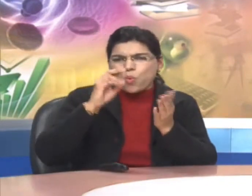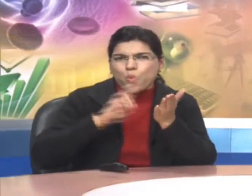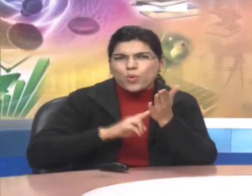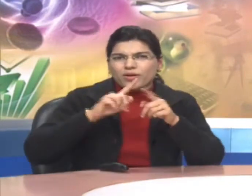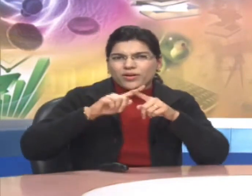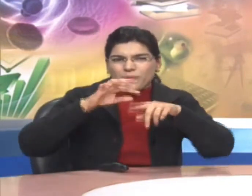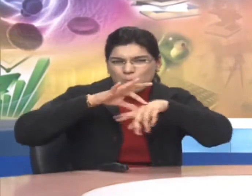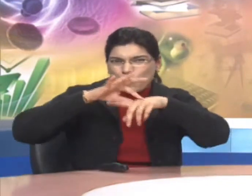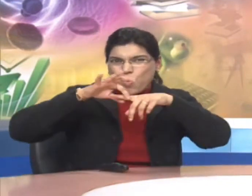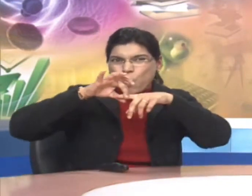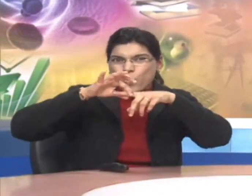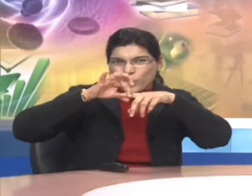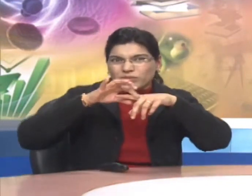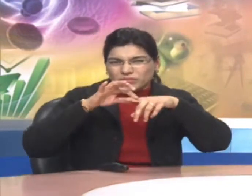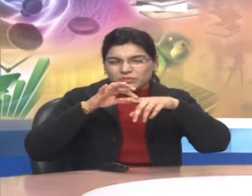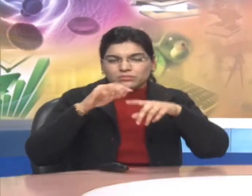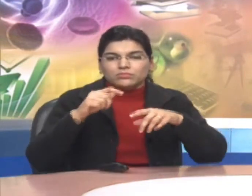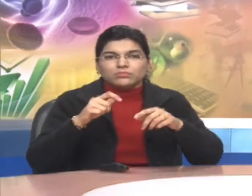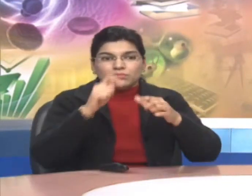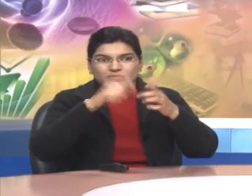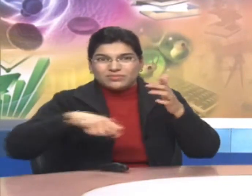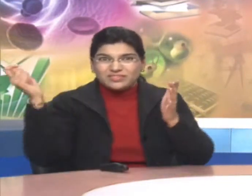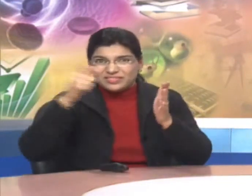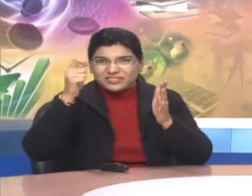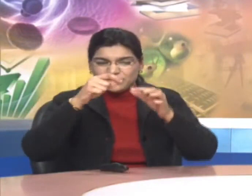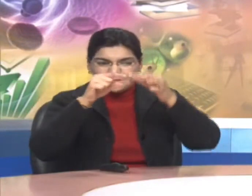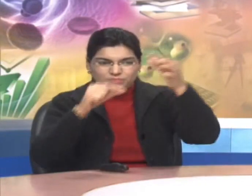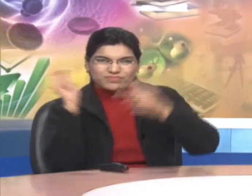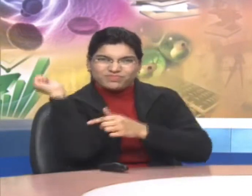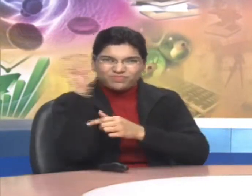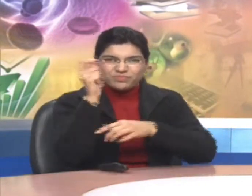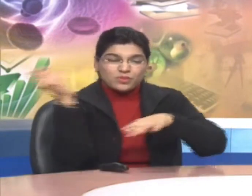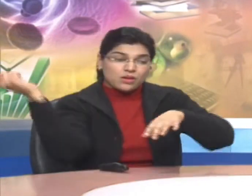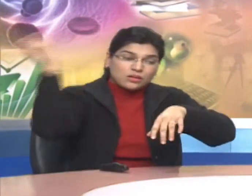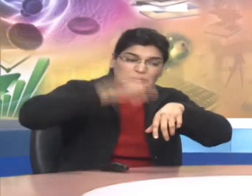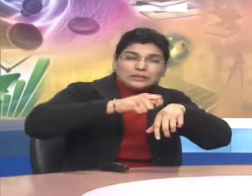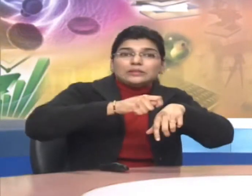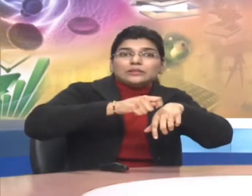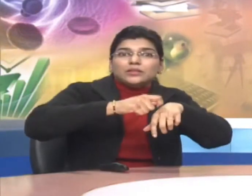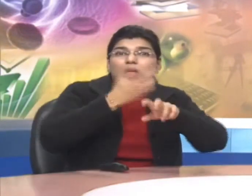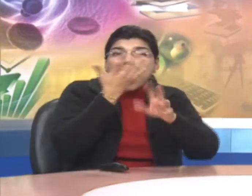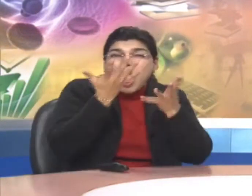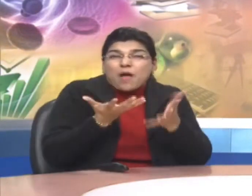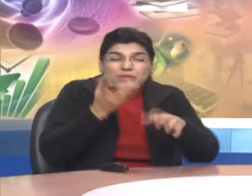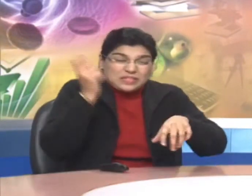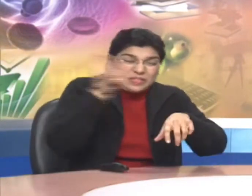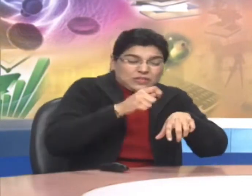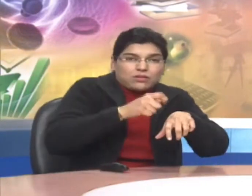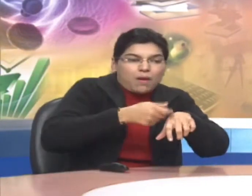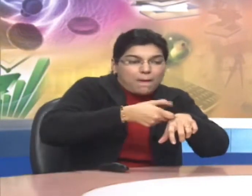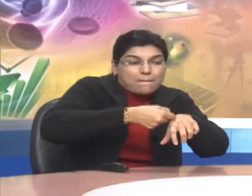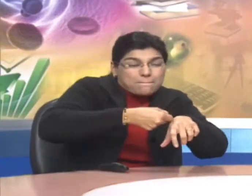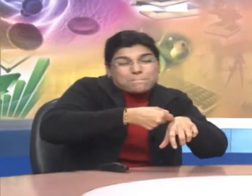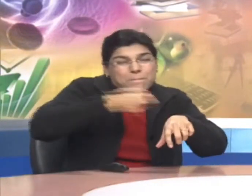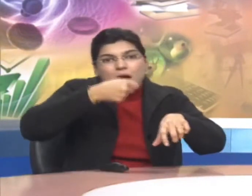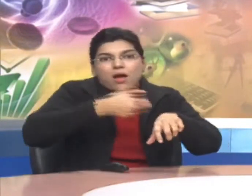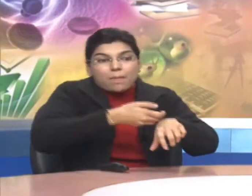which caught the tiger on the shoulder, almost severing the leg. To make